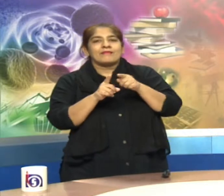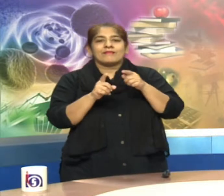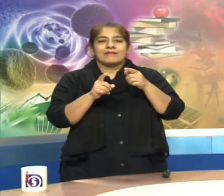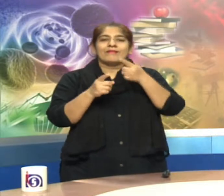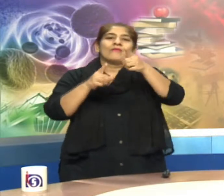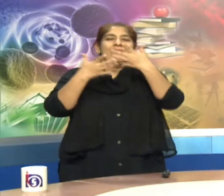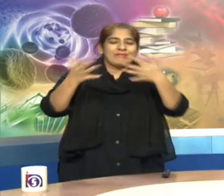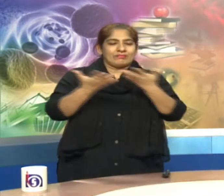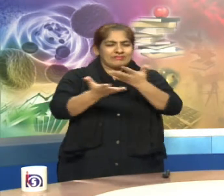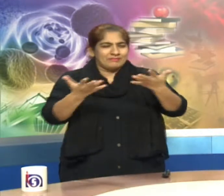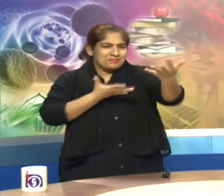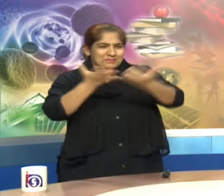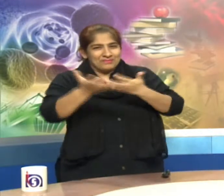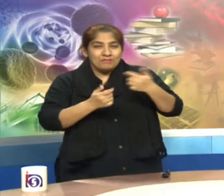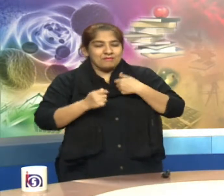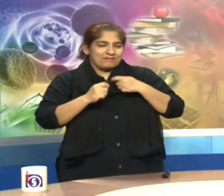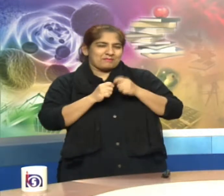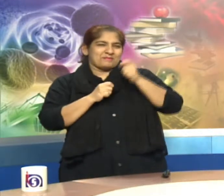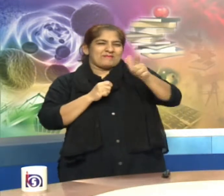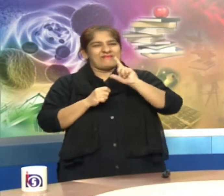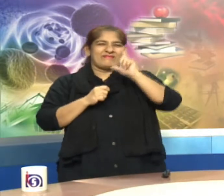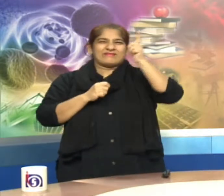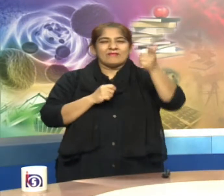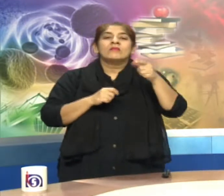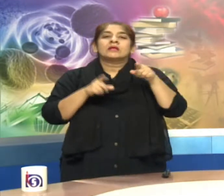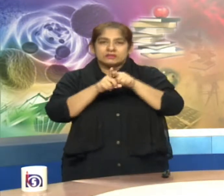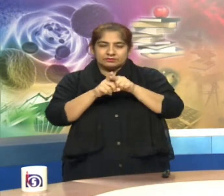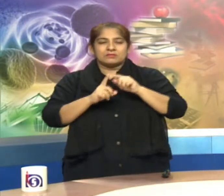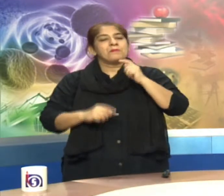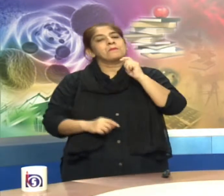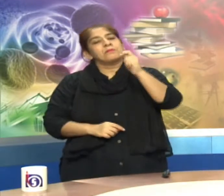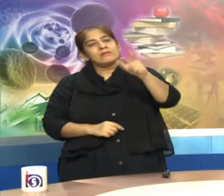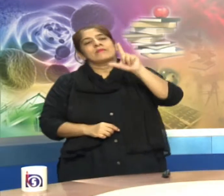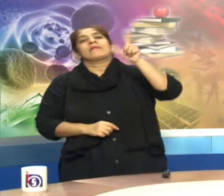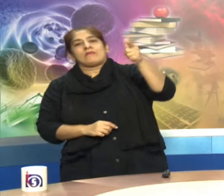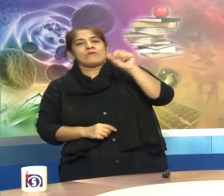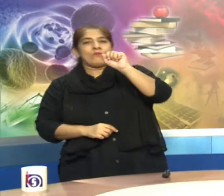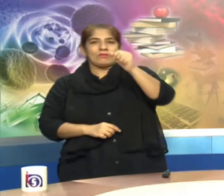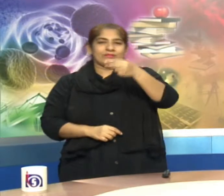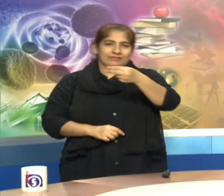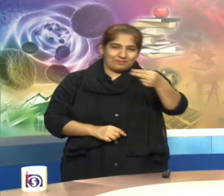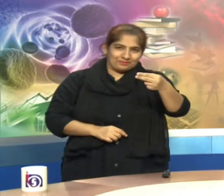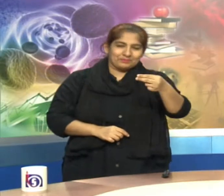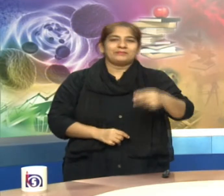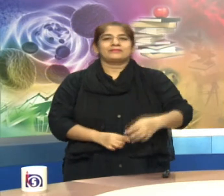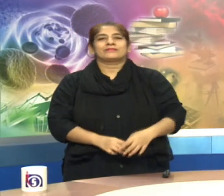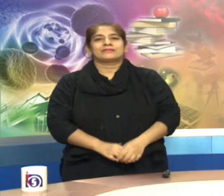This is deferred payment. Like if I will pay later.